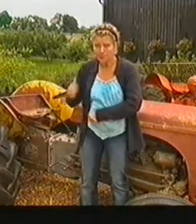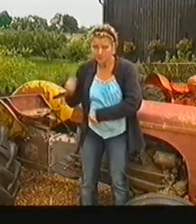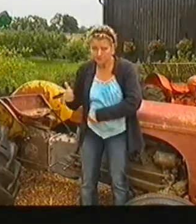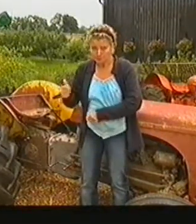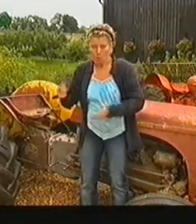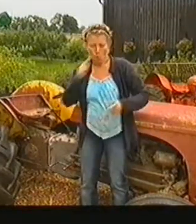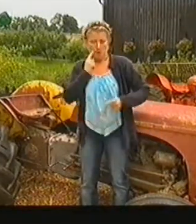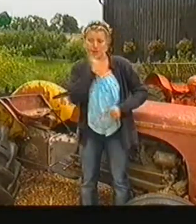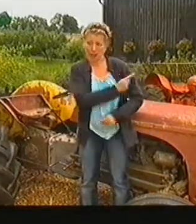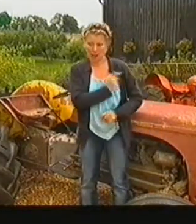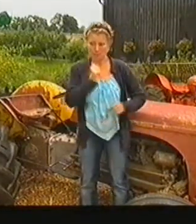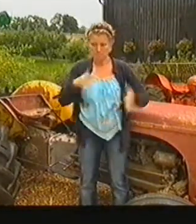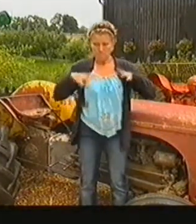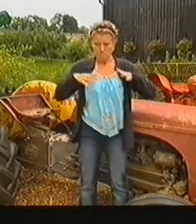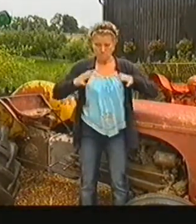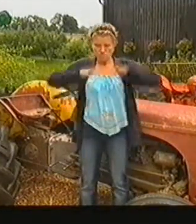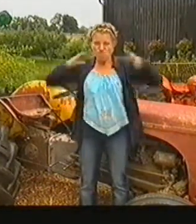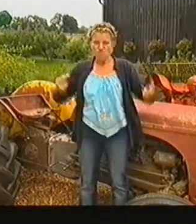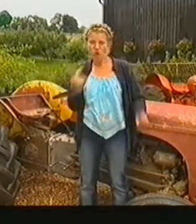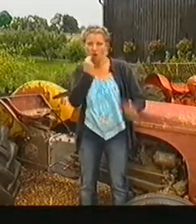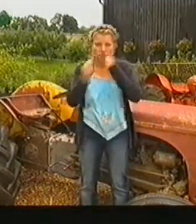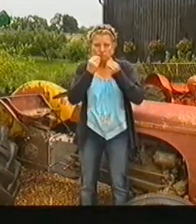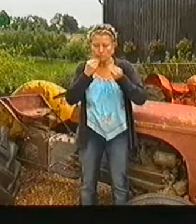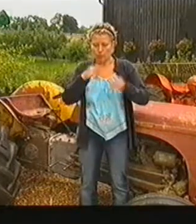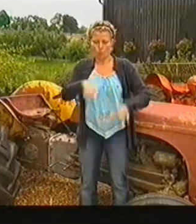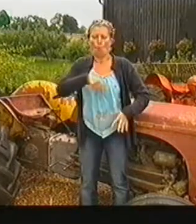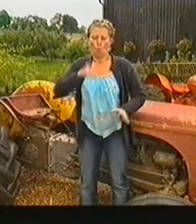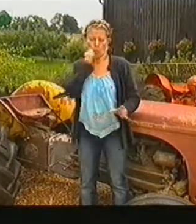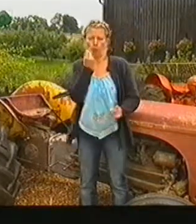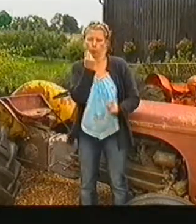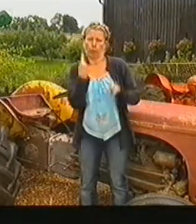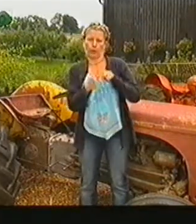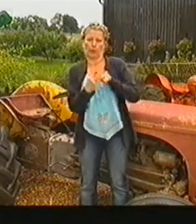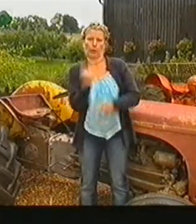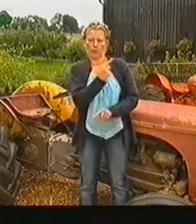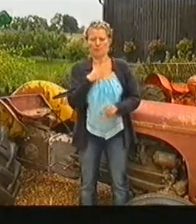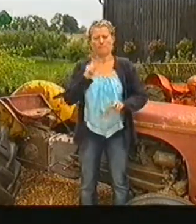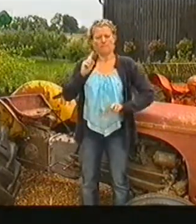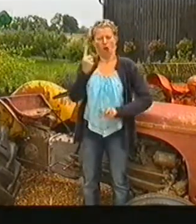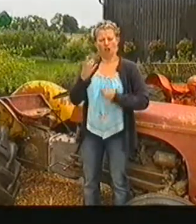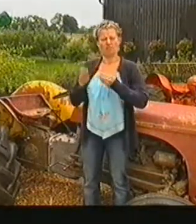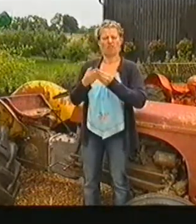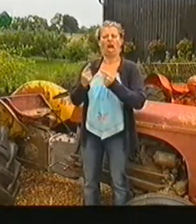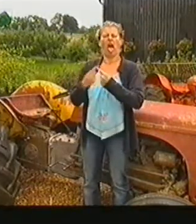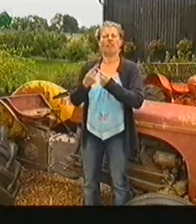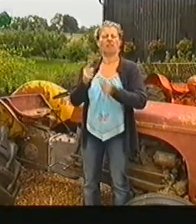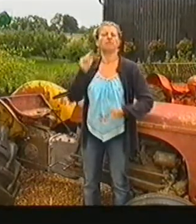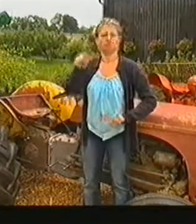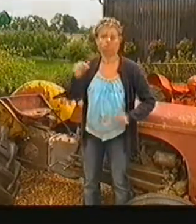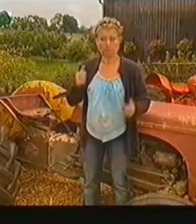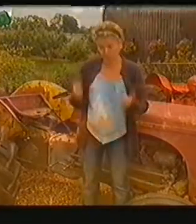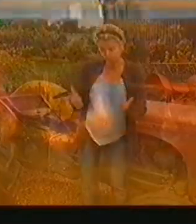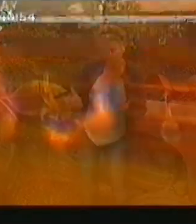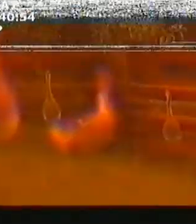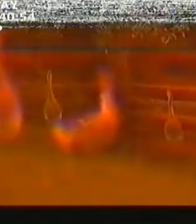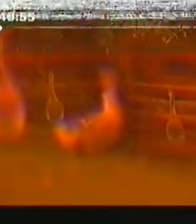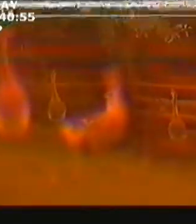these to your mother. Tell her to prepare a feast. Tell her the rest of us will be along in a jiffy as soon as we've made a few other little arrangements."